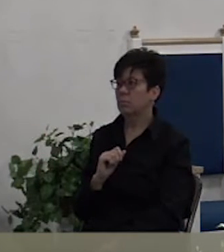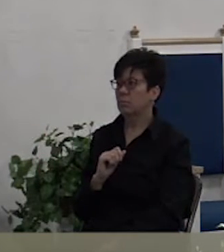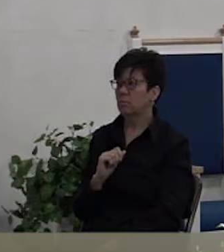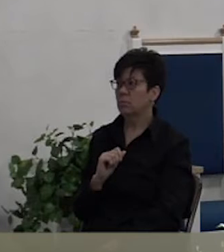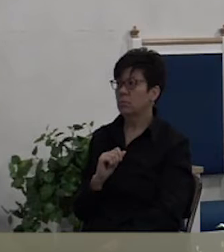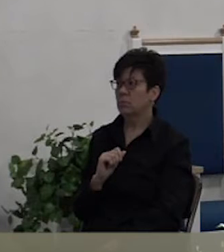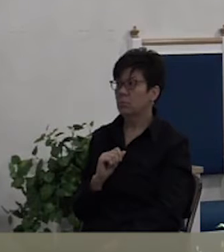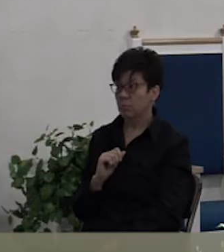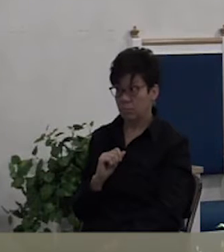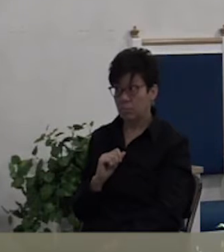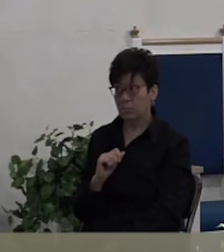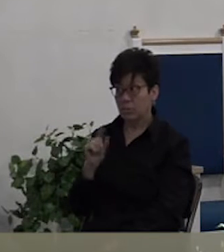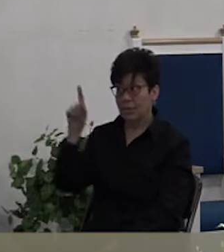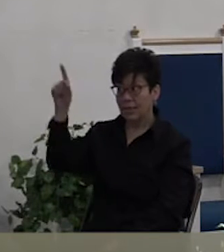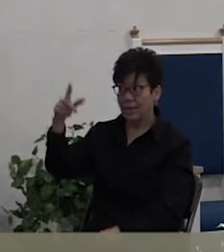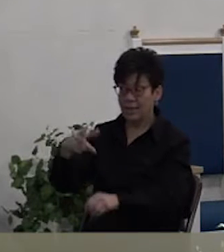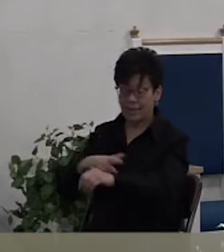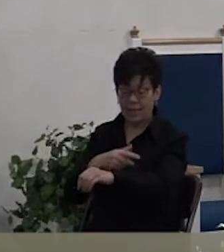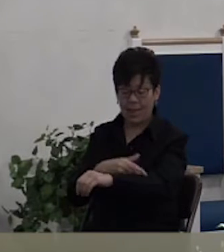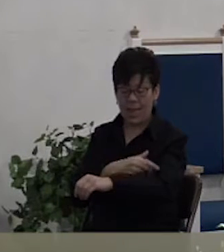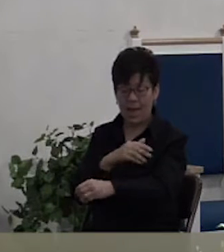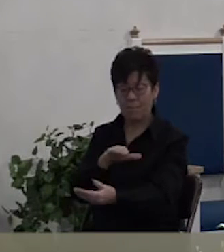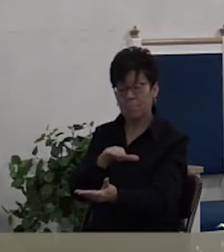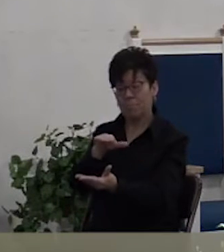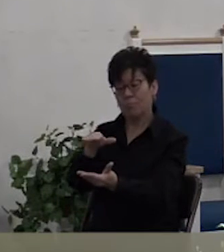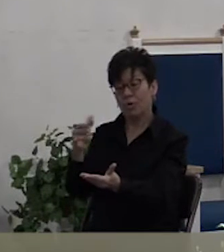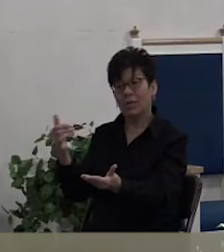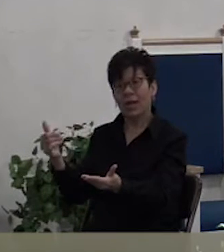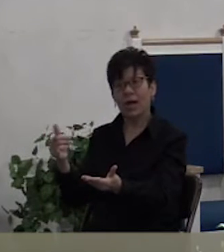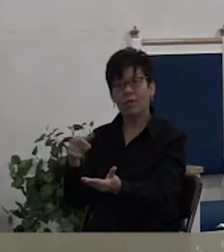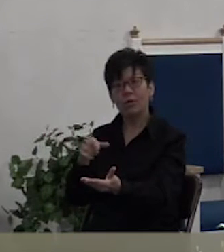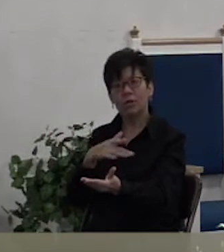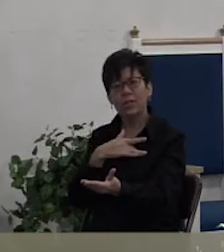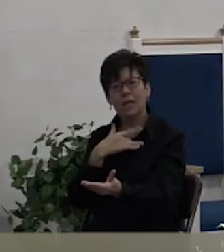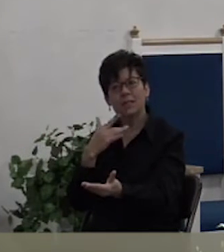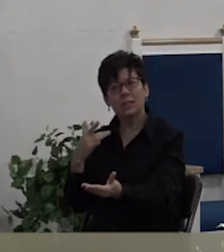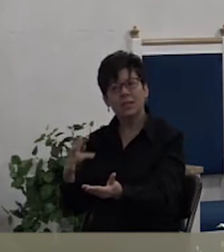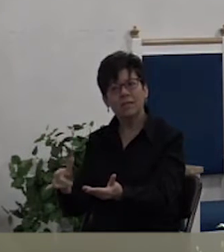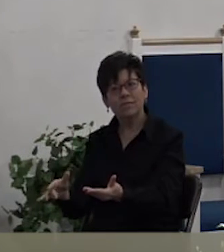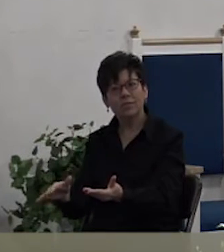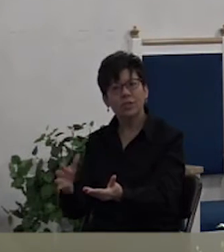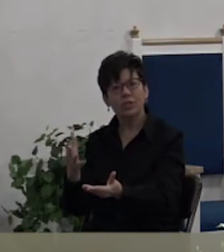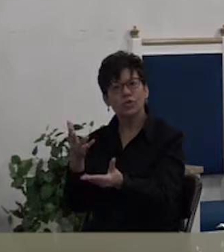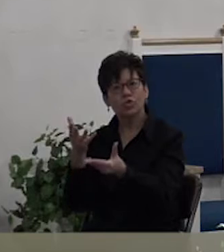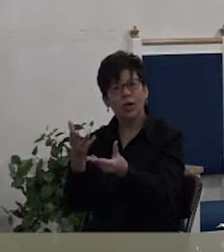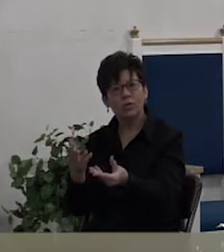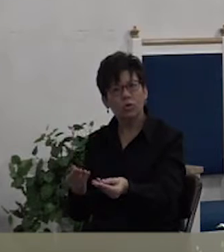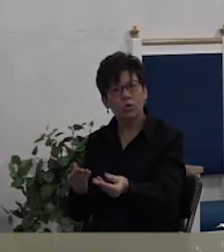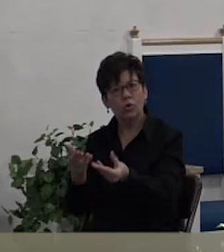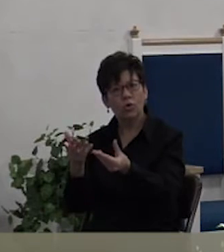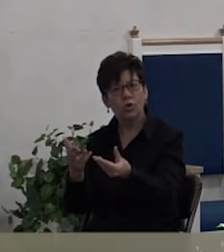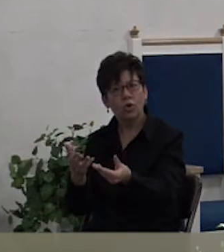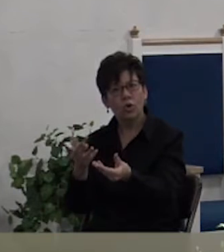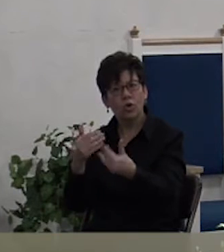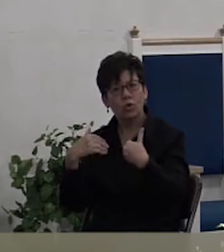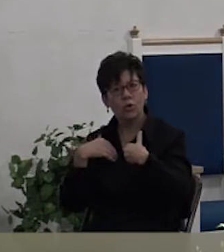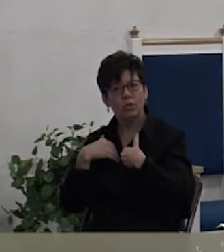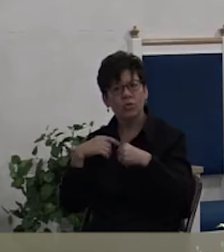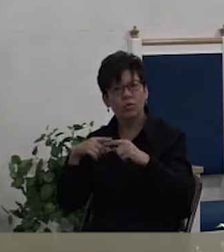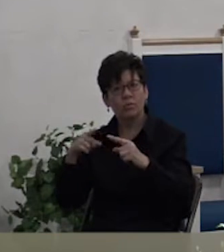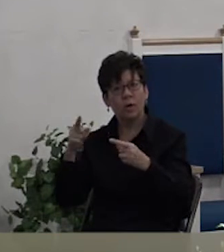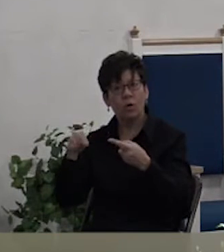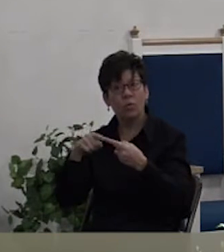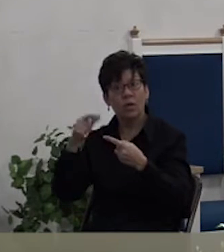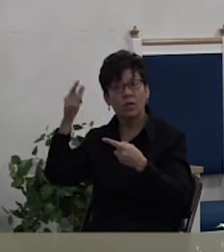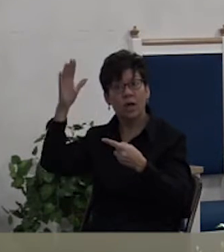I brought this up. He's a lamb right now. He's the Lamb of God. Lambs are very sensitive and gentle creatures. But when